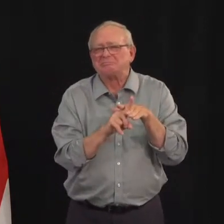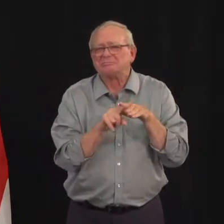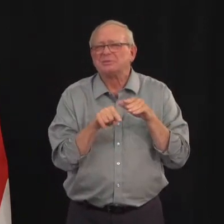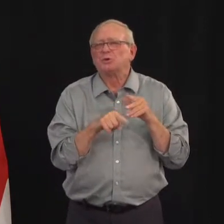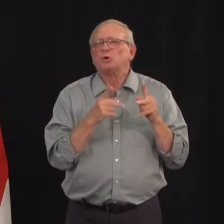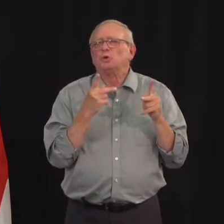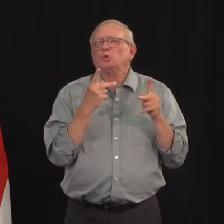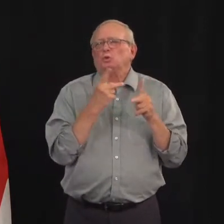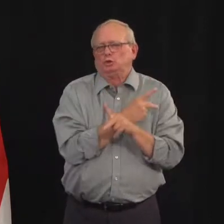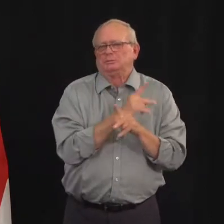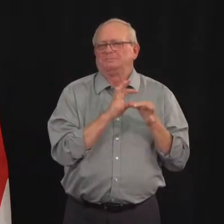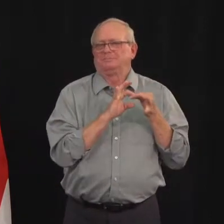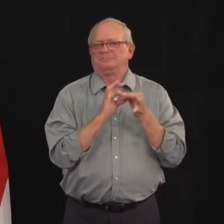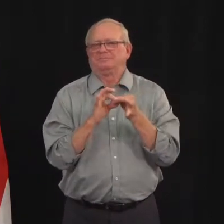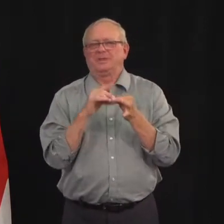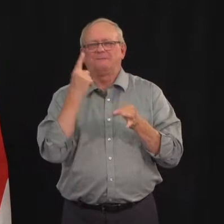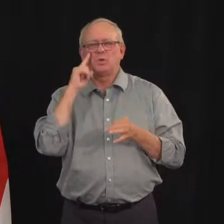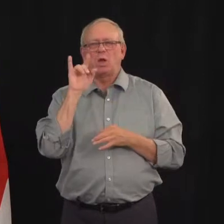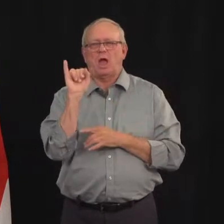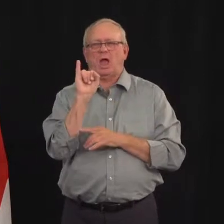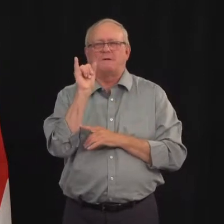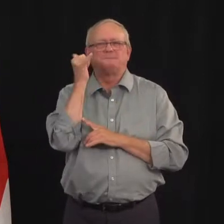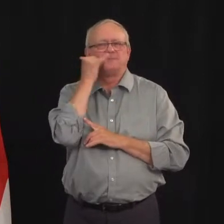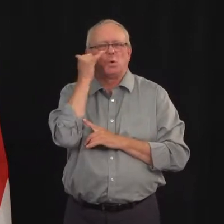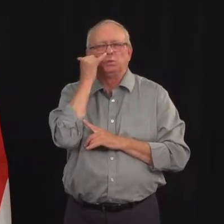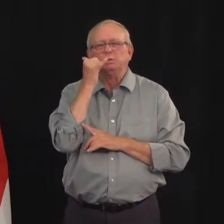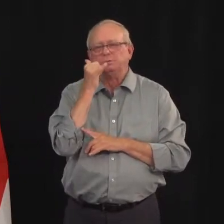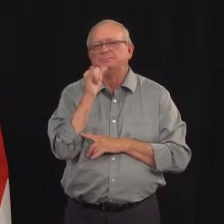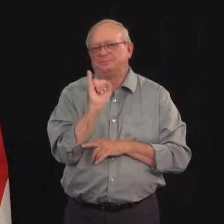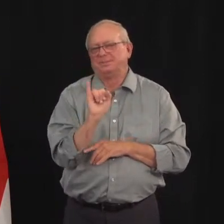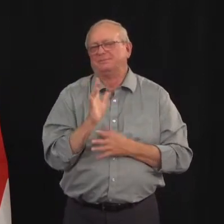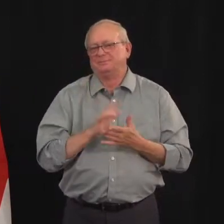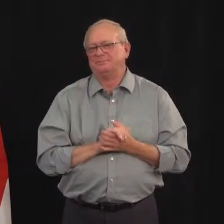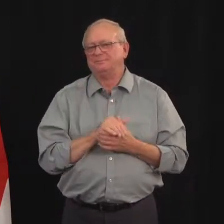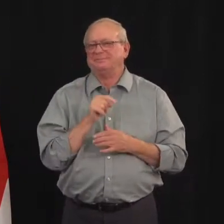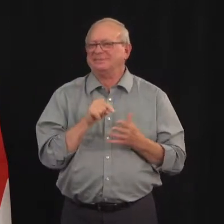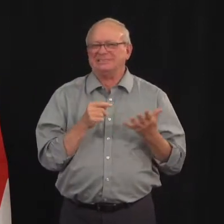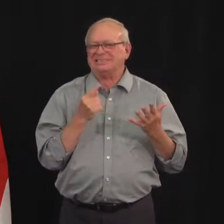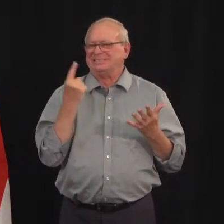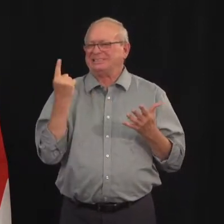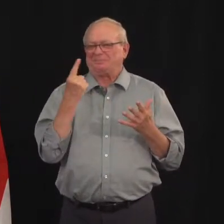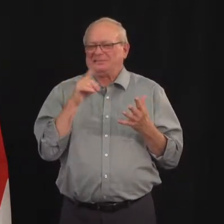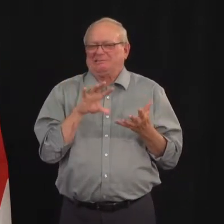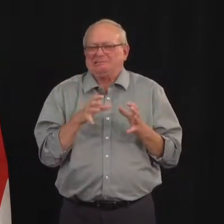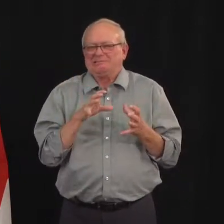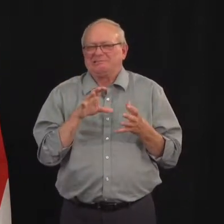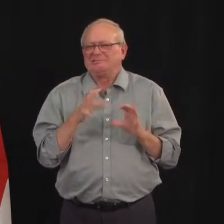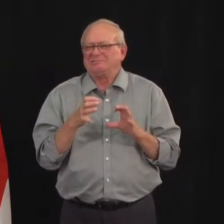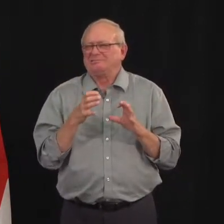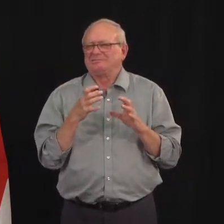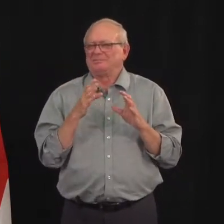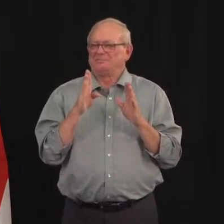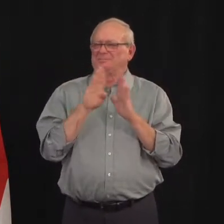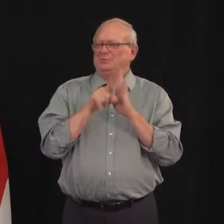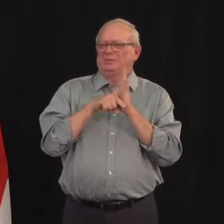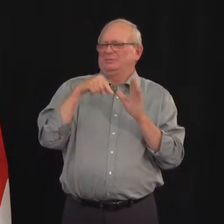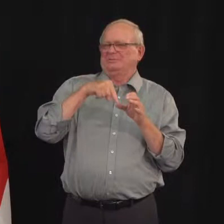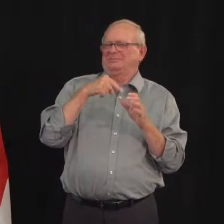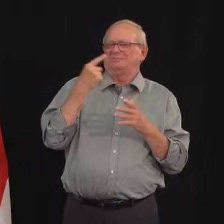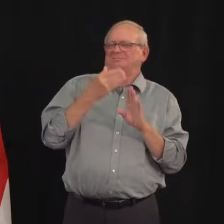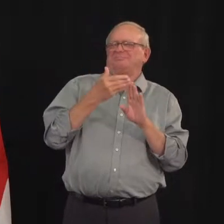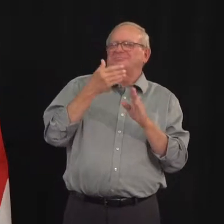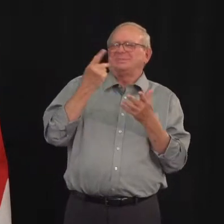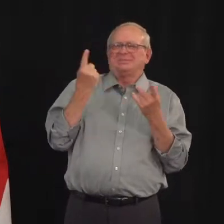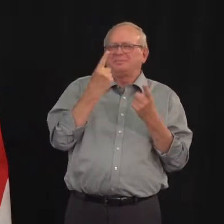currently functioning in the background on iPhones. So I would say that we need to look at